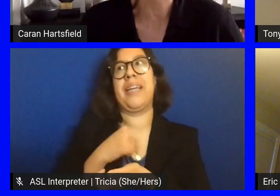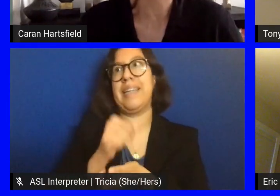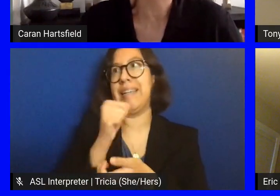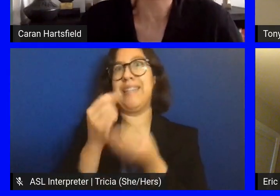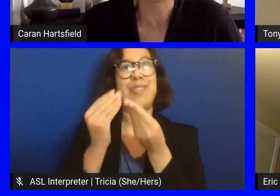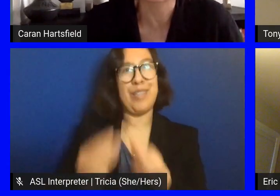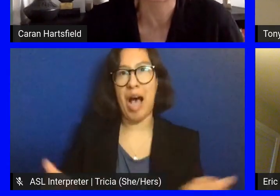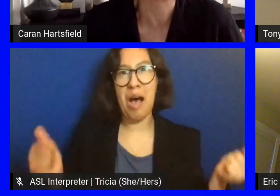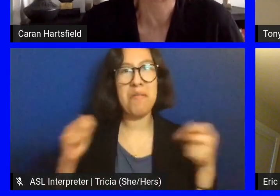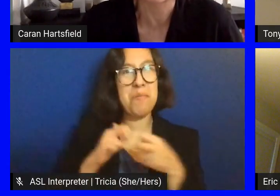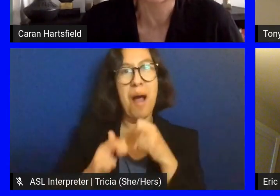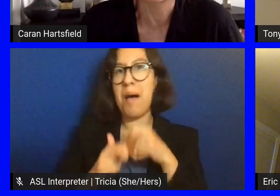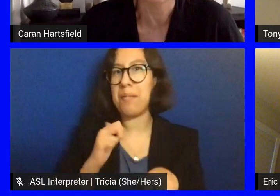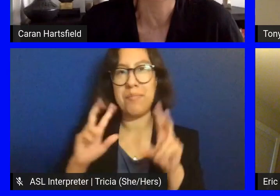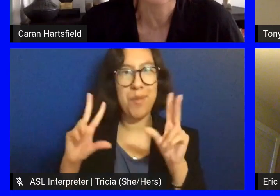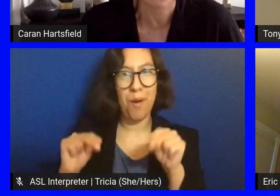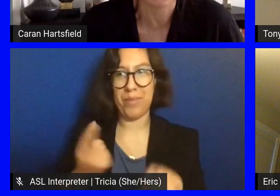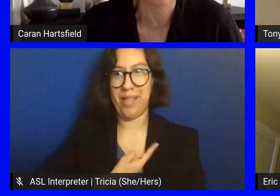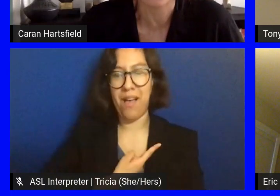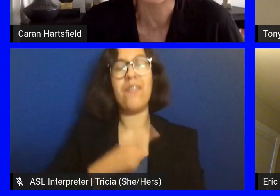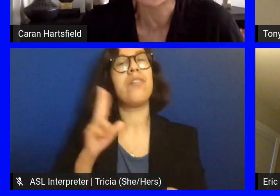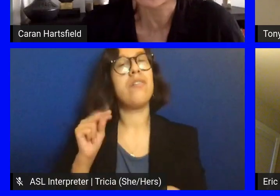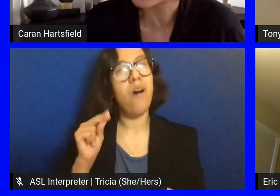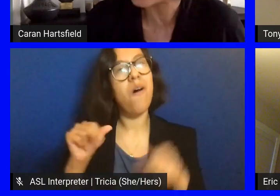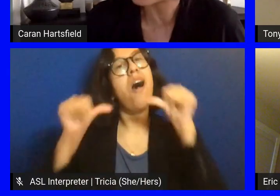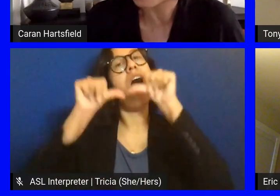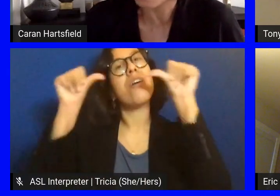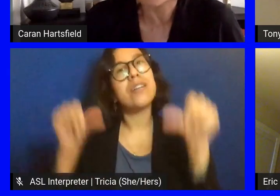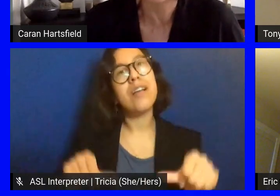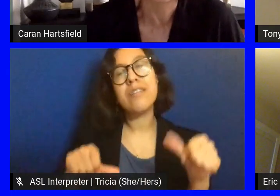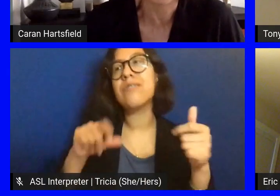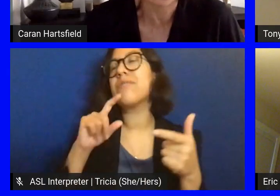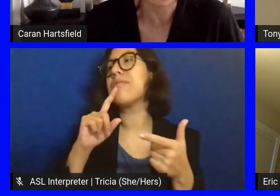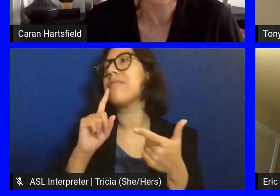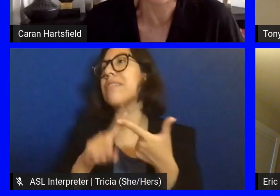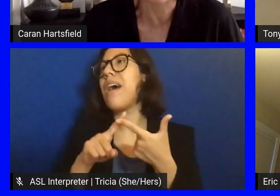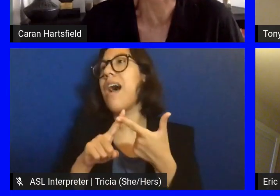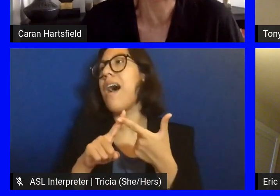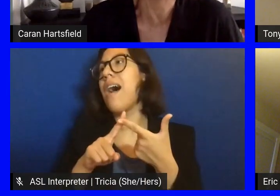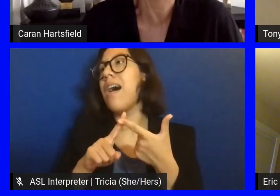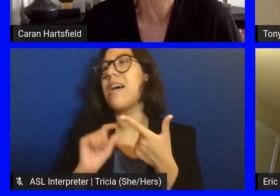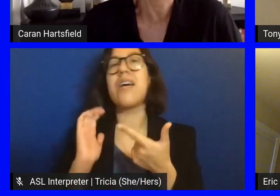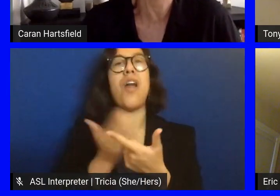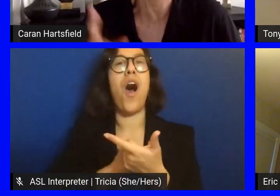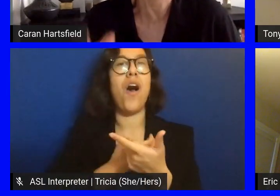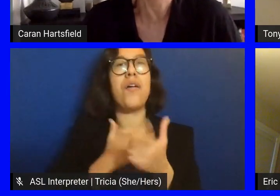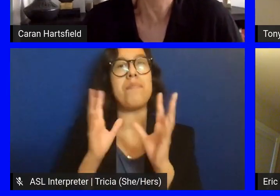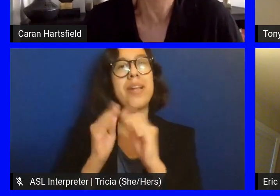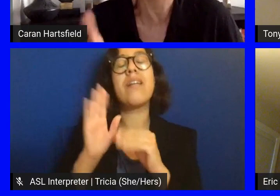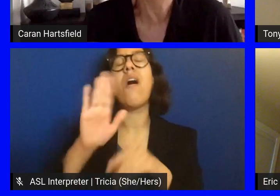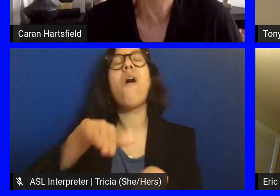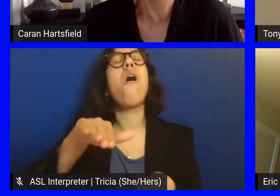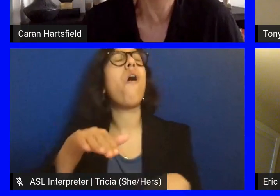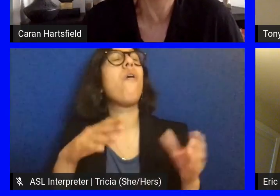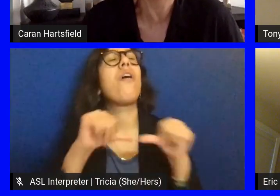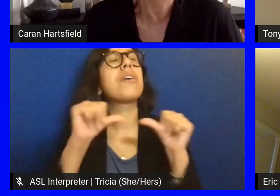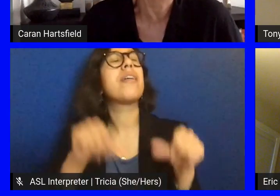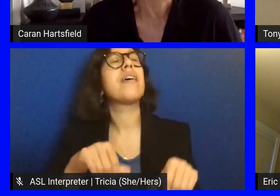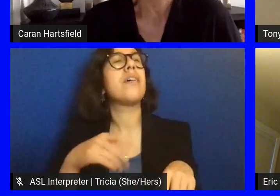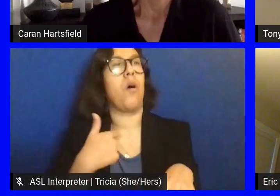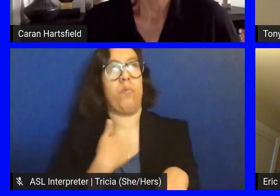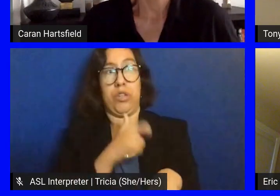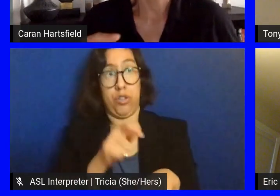problem. There was an architect, Craig Diker, in one of our meetings, and he said, oh, you know what you should